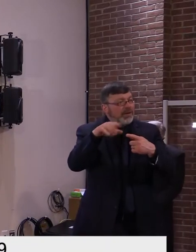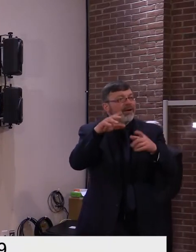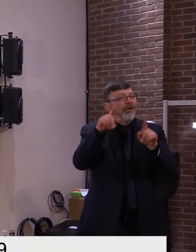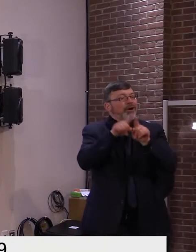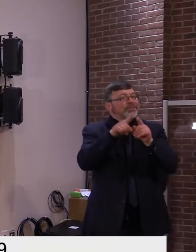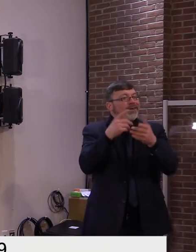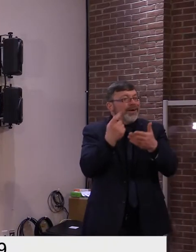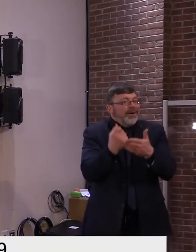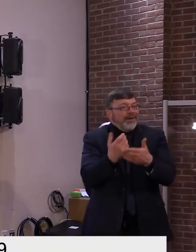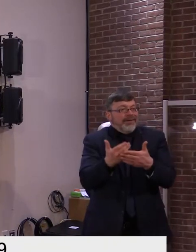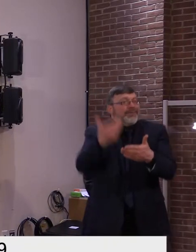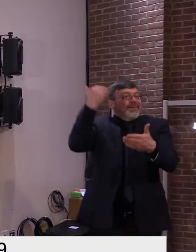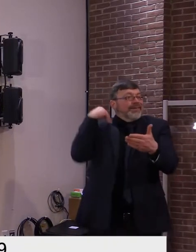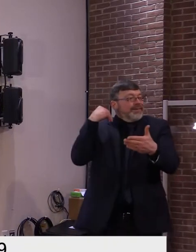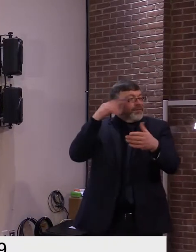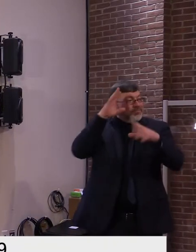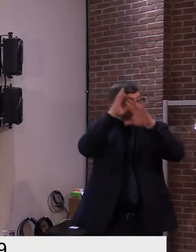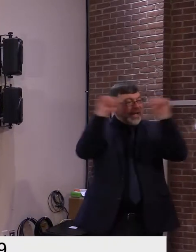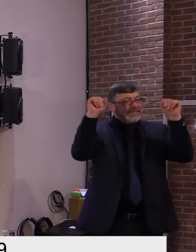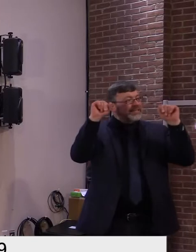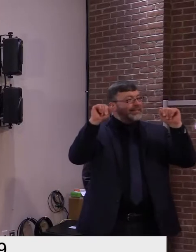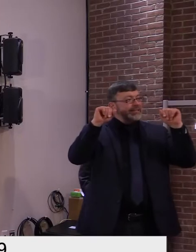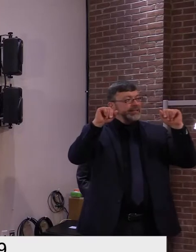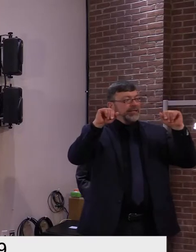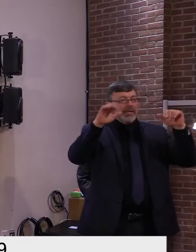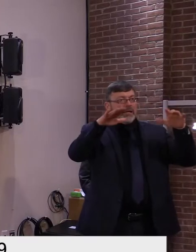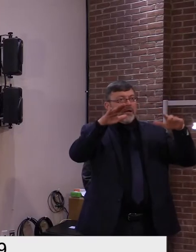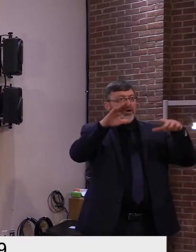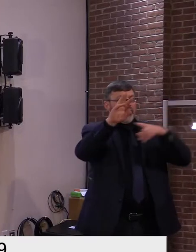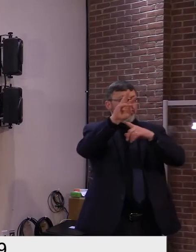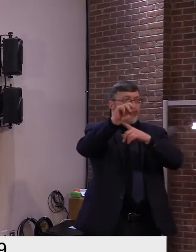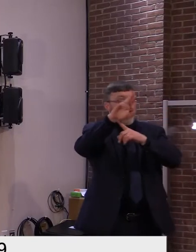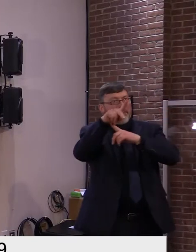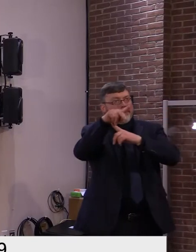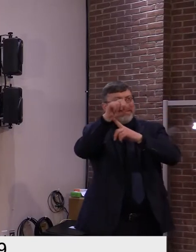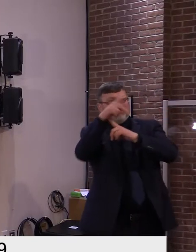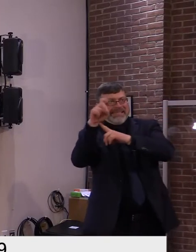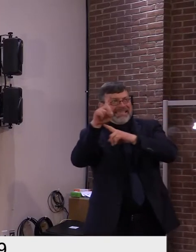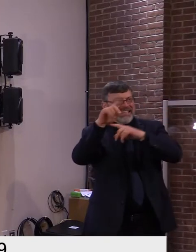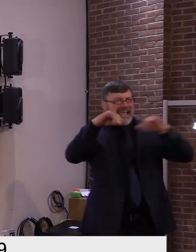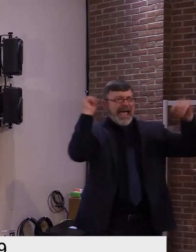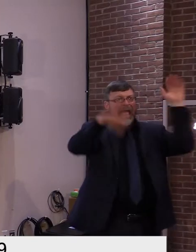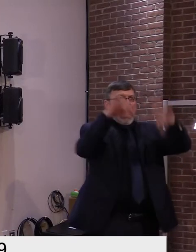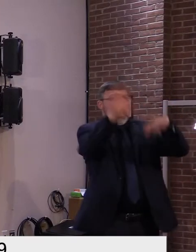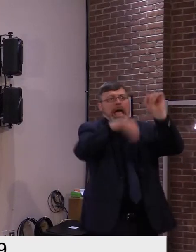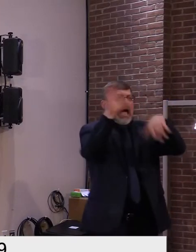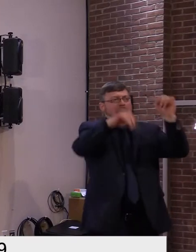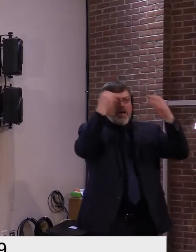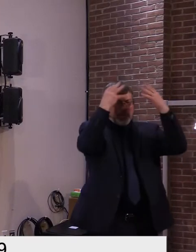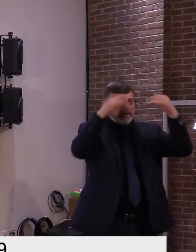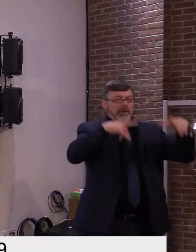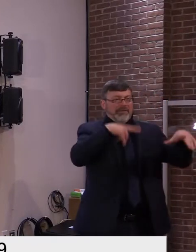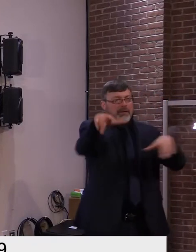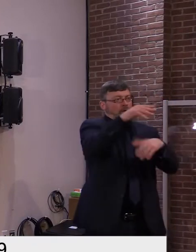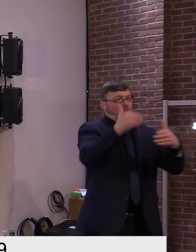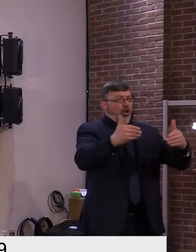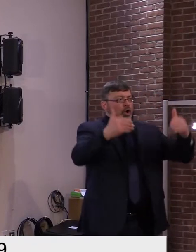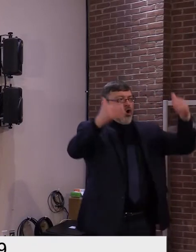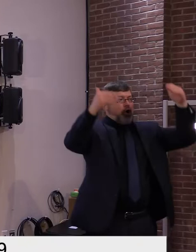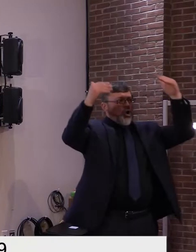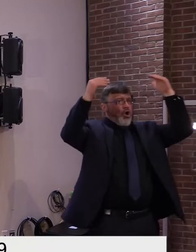quickly, implying perhaps that corners were cut and that it may not be the safest